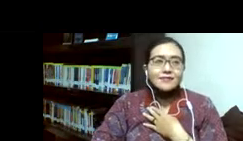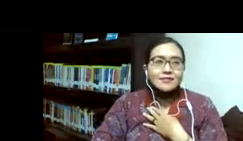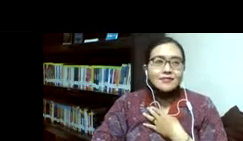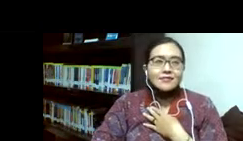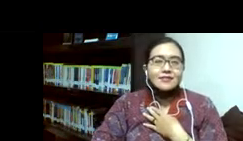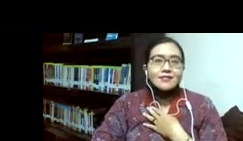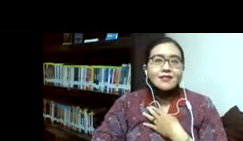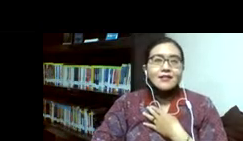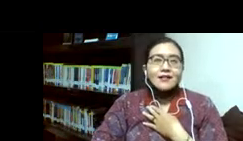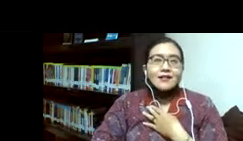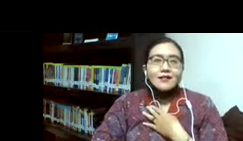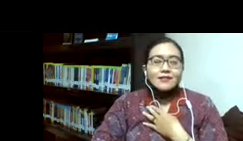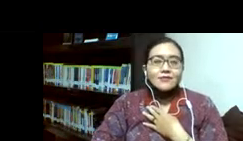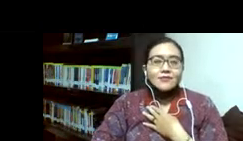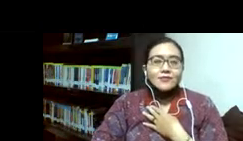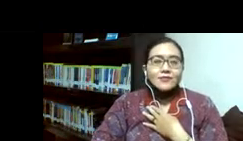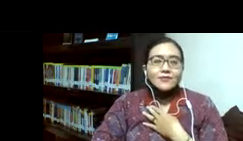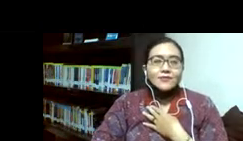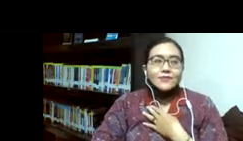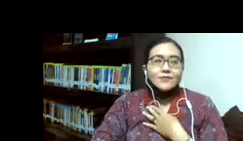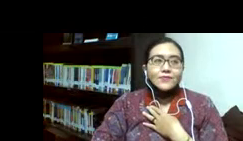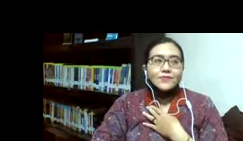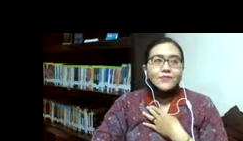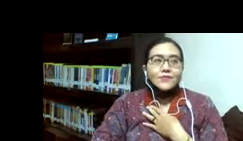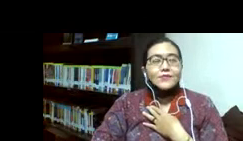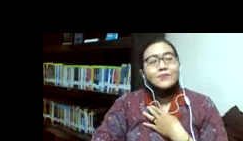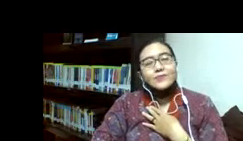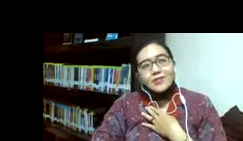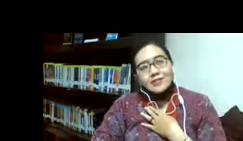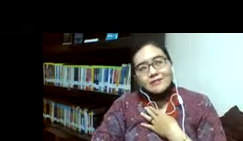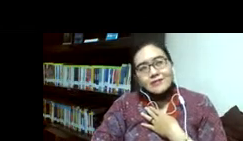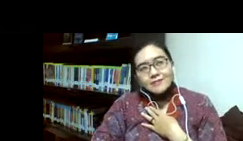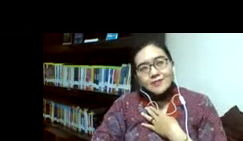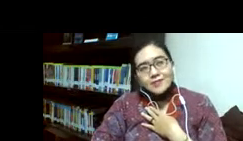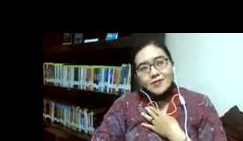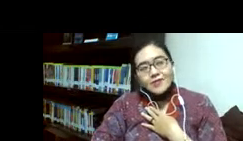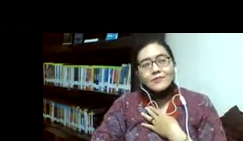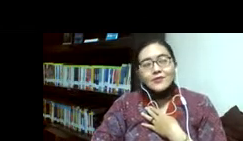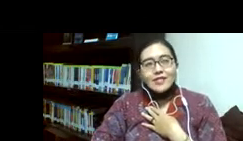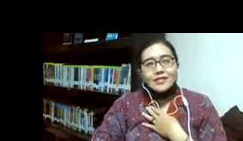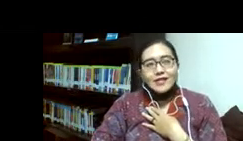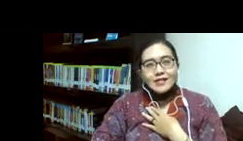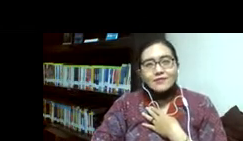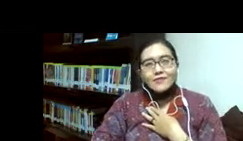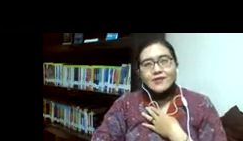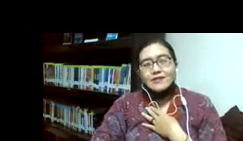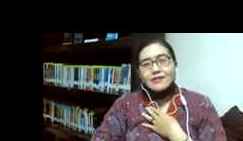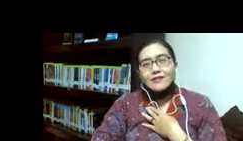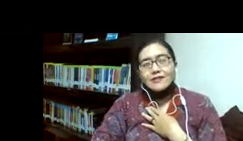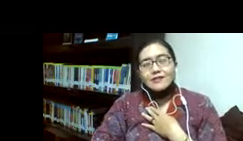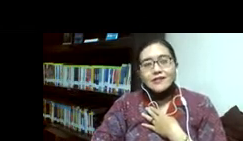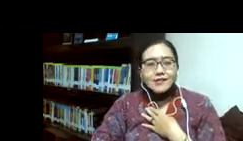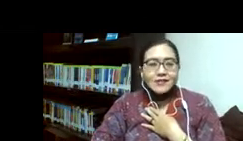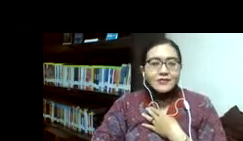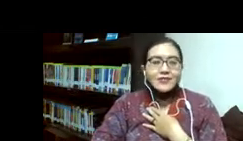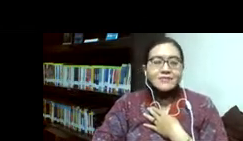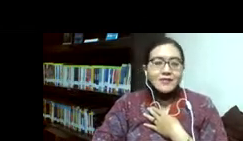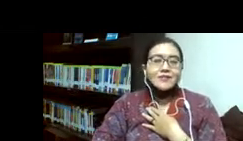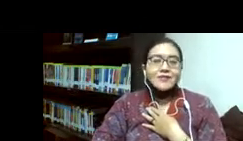sign language to bridge them communicate with